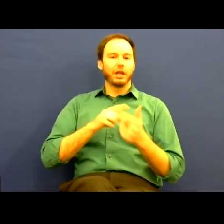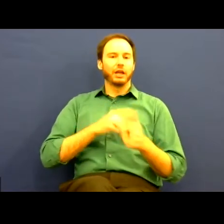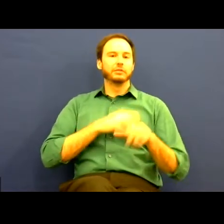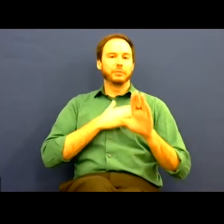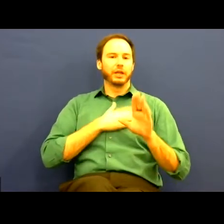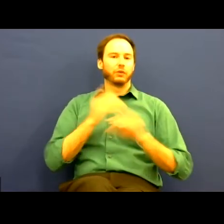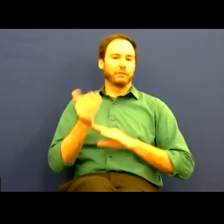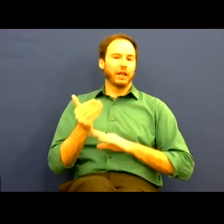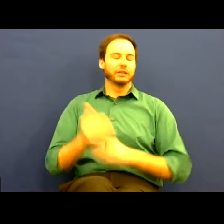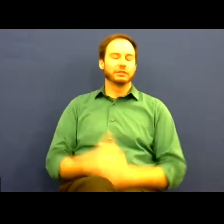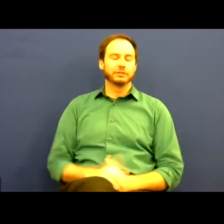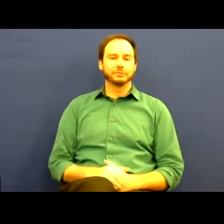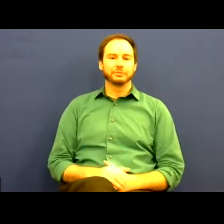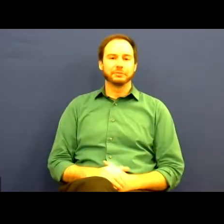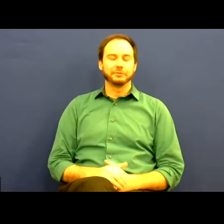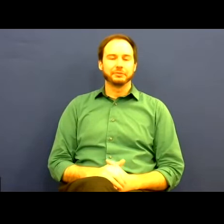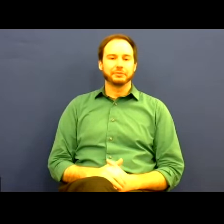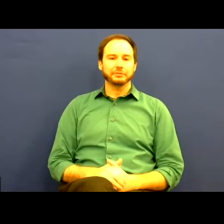to the flag.